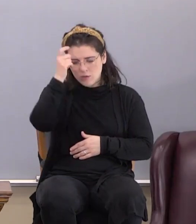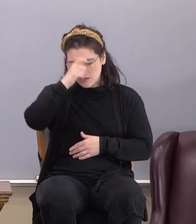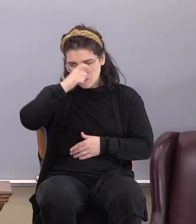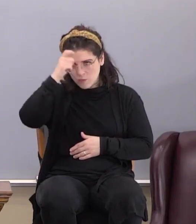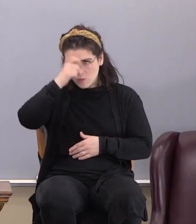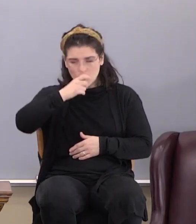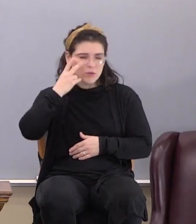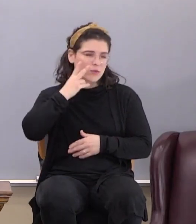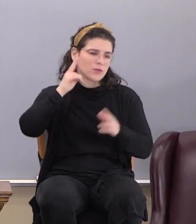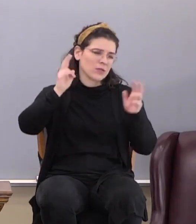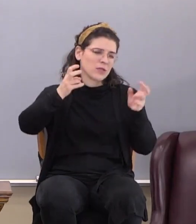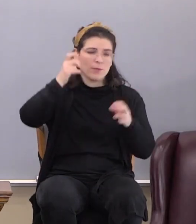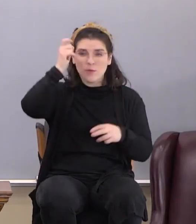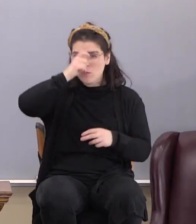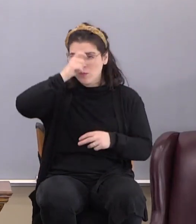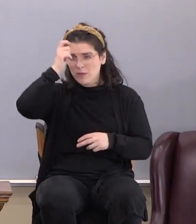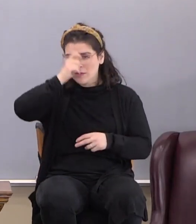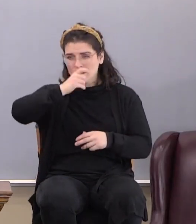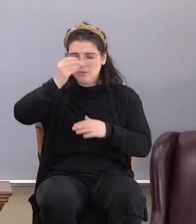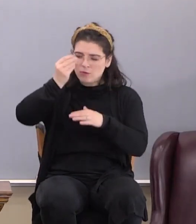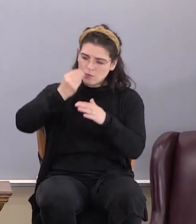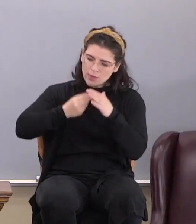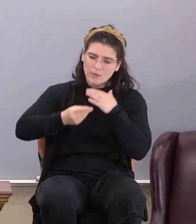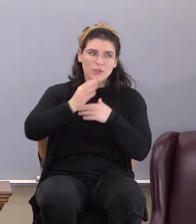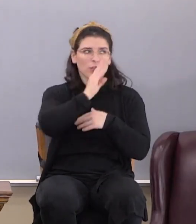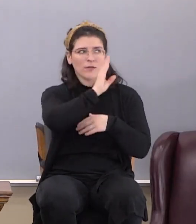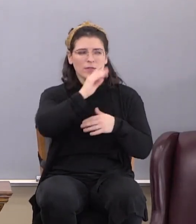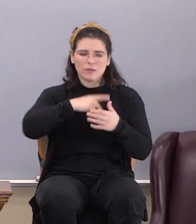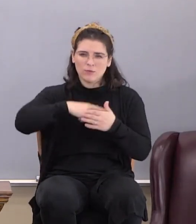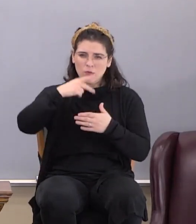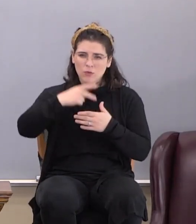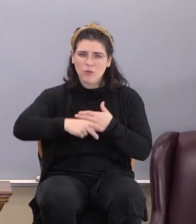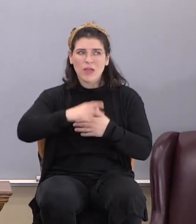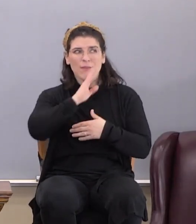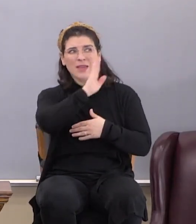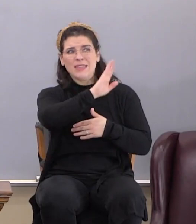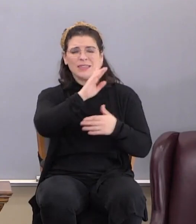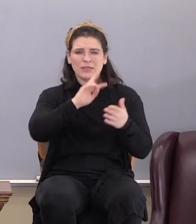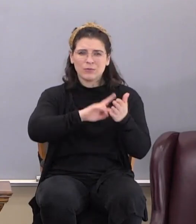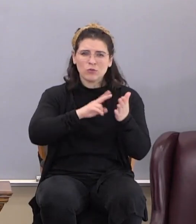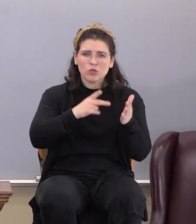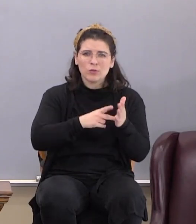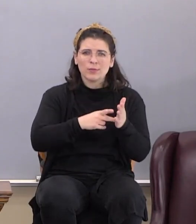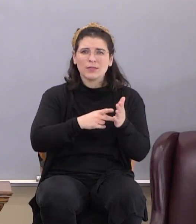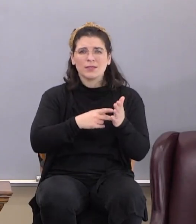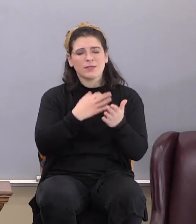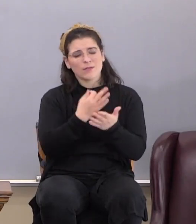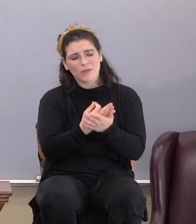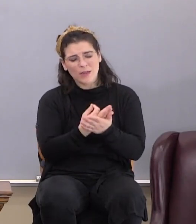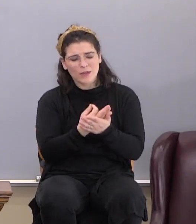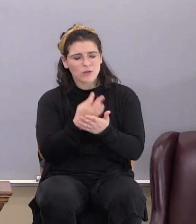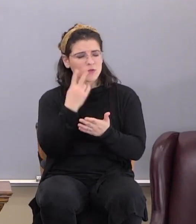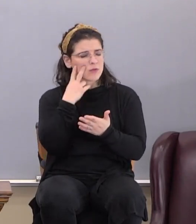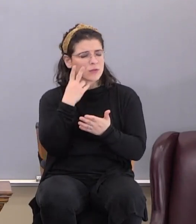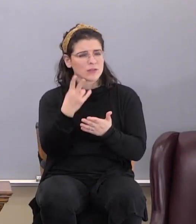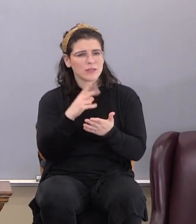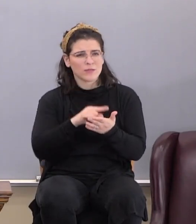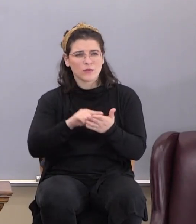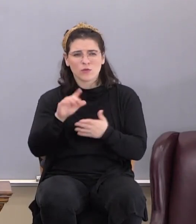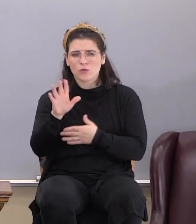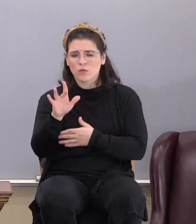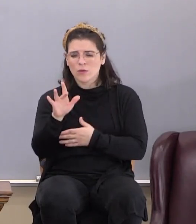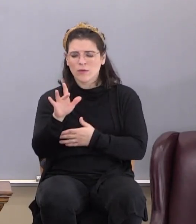wisdom? It's the revelation of his program, the revelation of his purpose. In fact, look there at verse